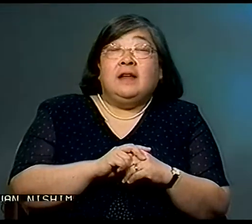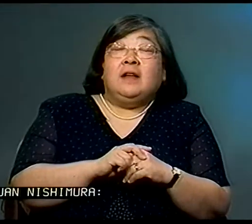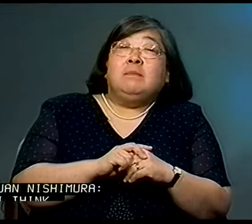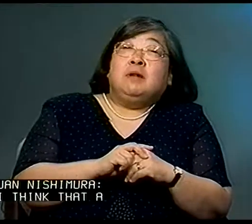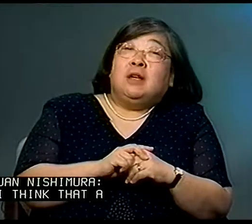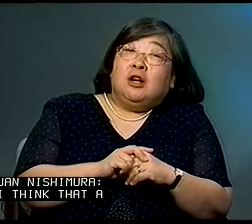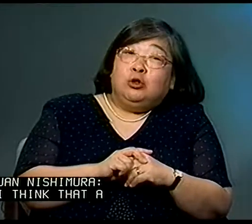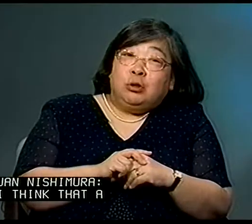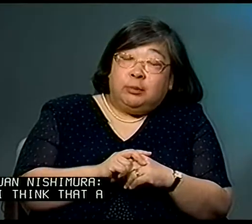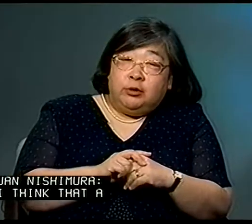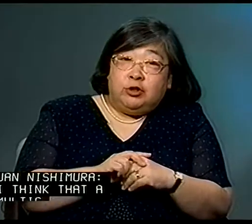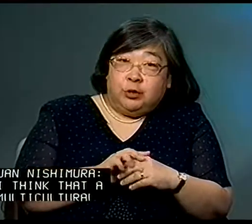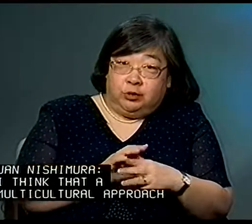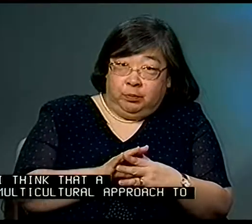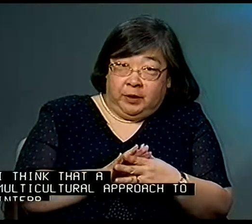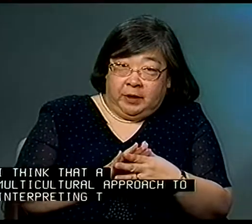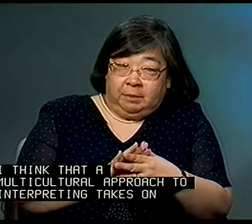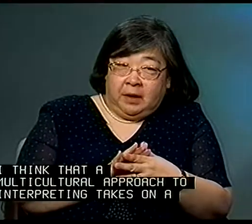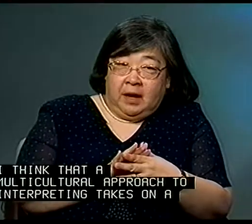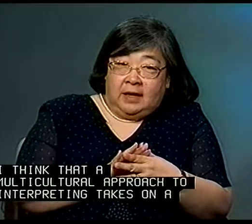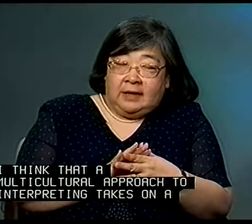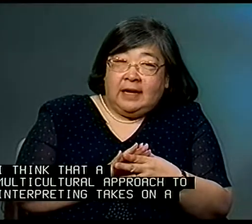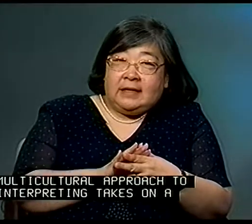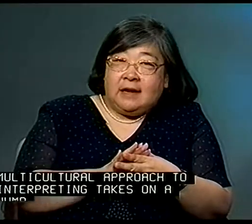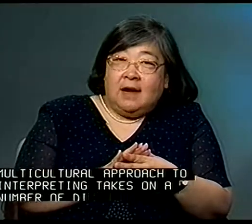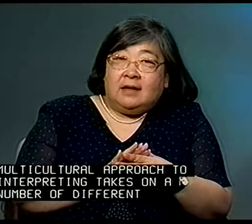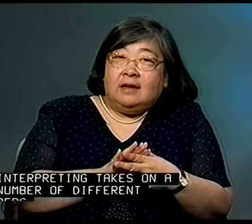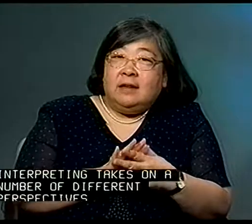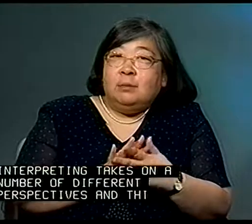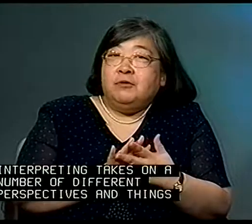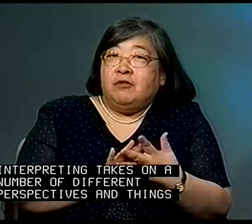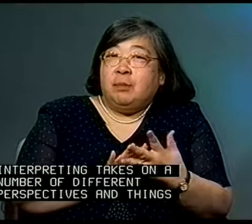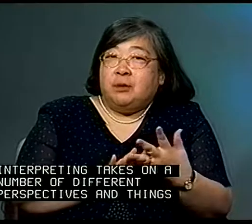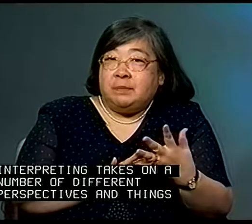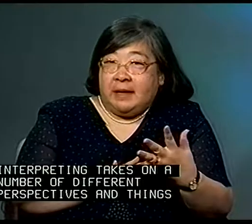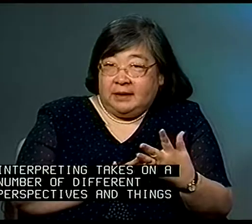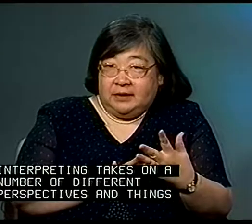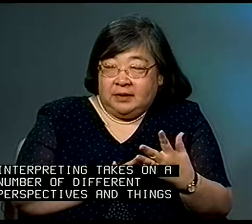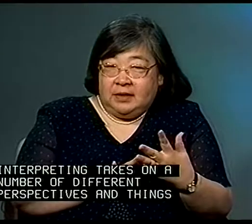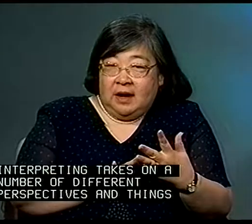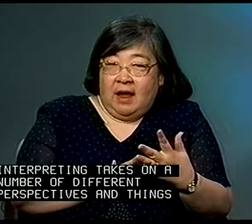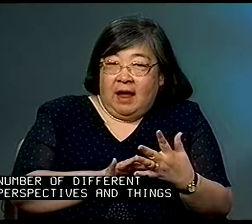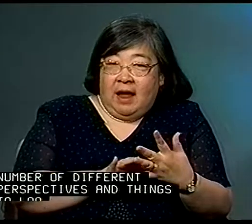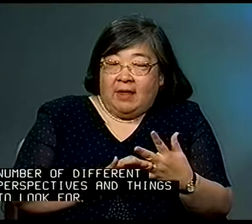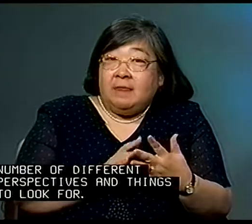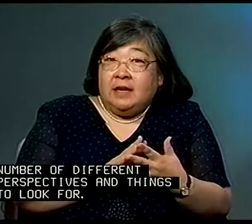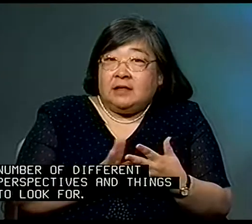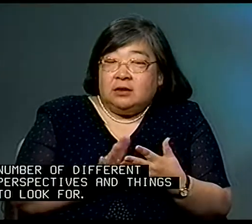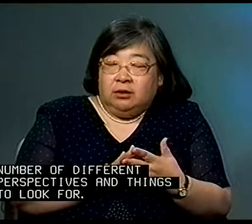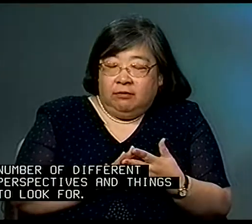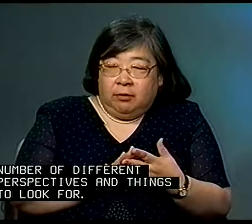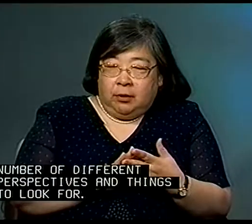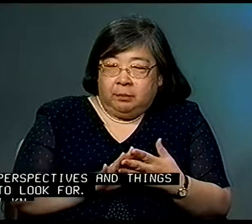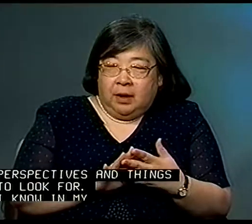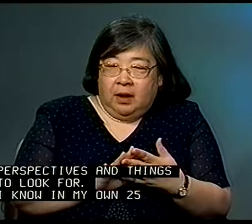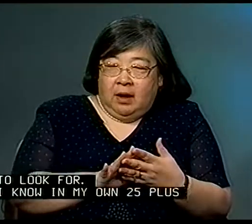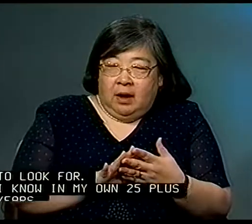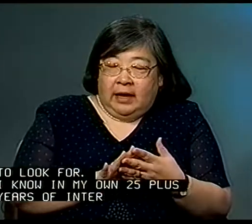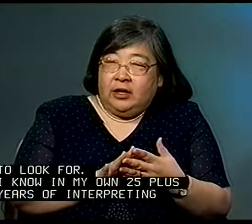that a multicultural approach to interpreting takes on a number of different perspectives and things to look for. I know